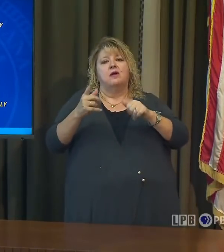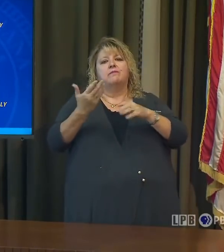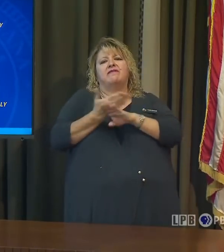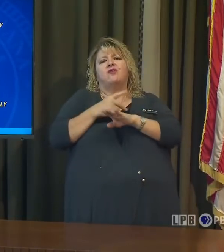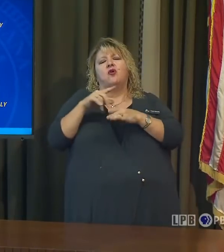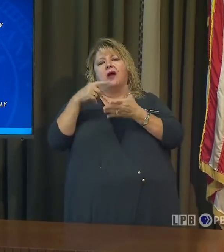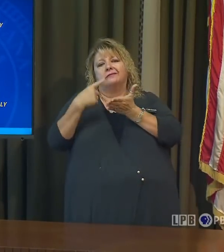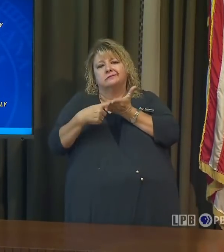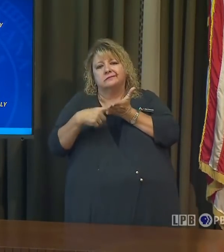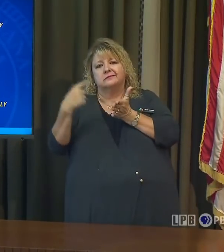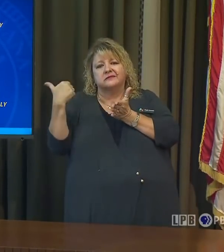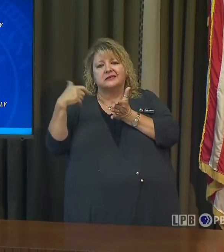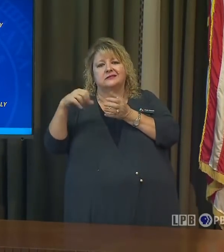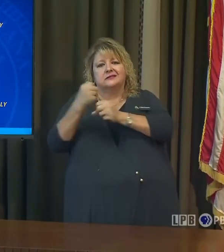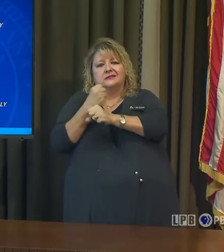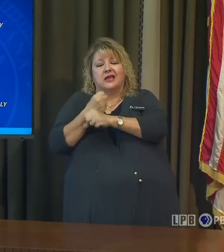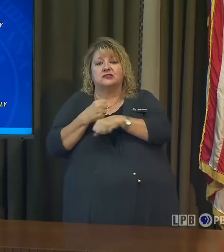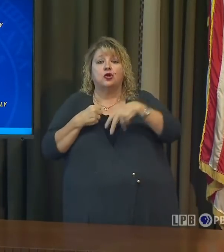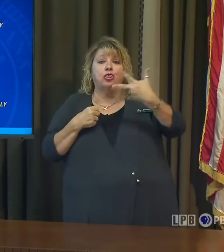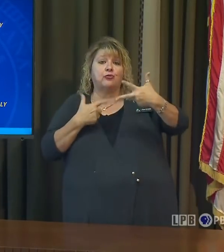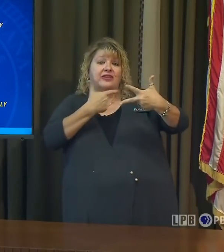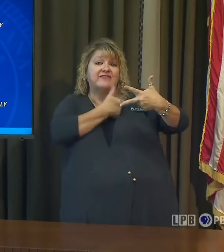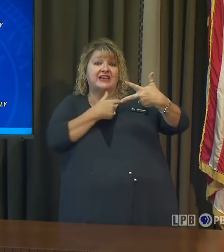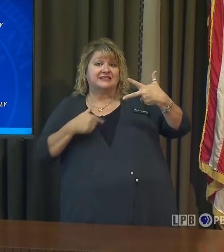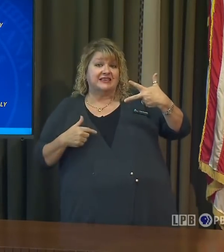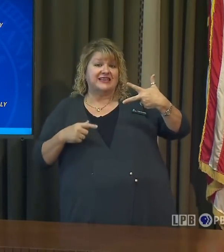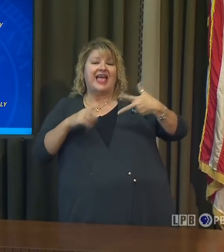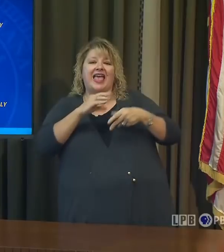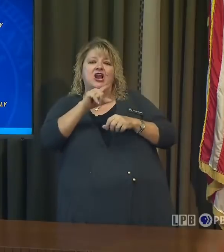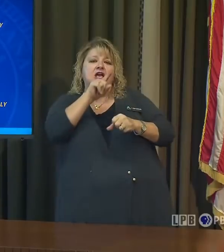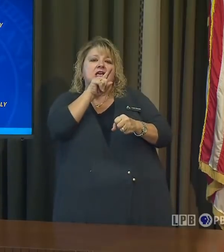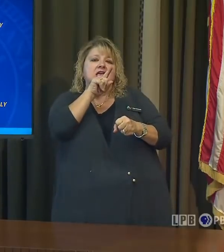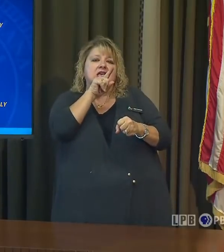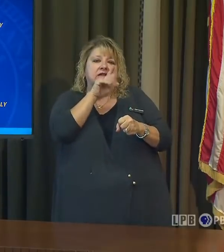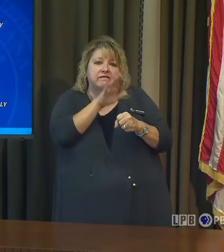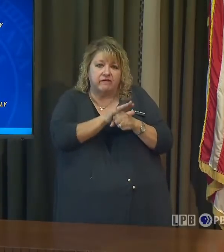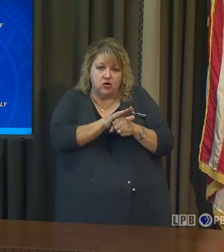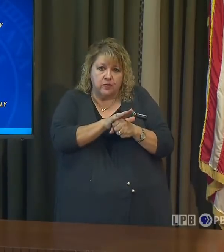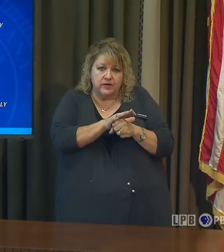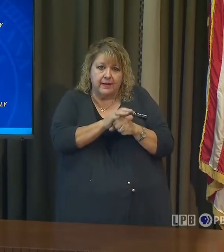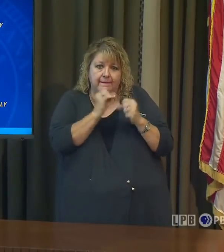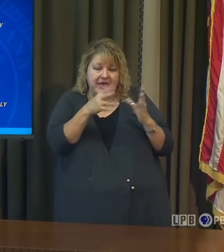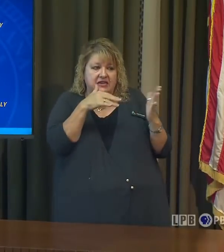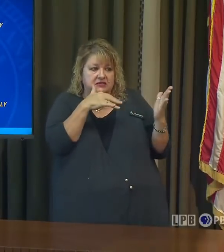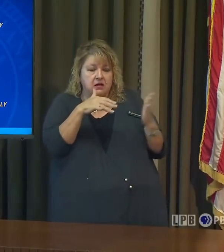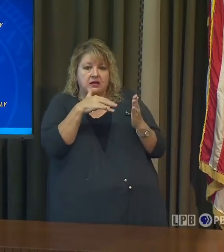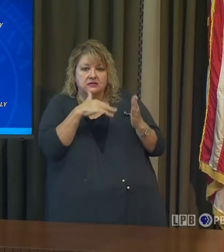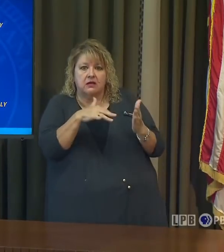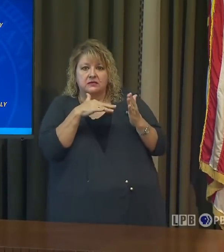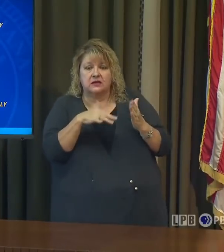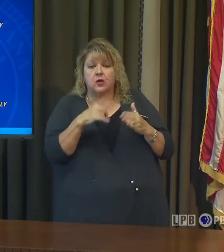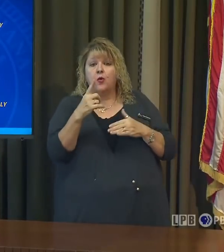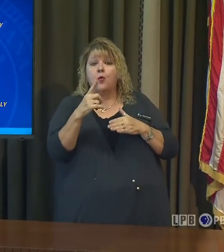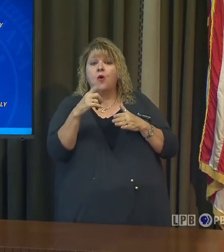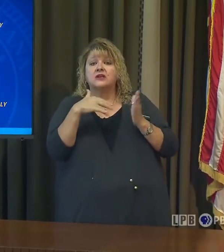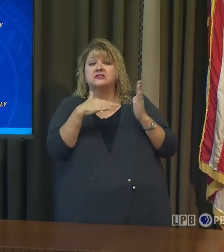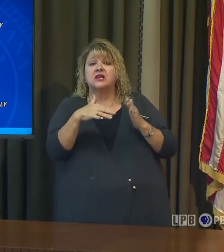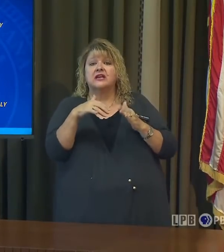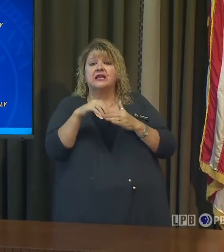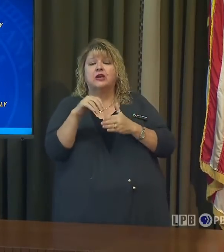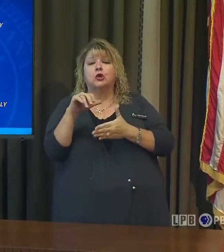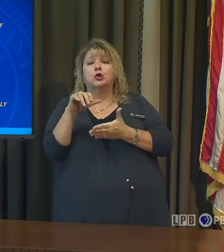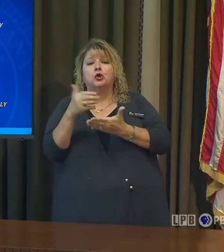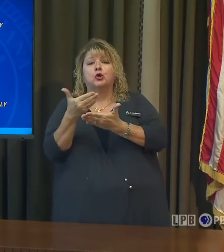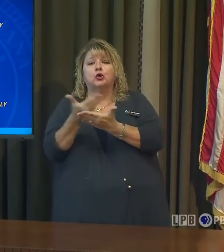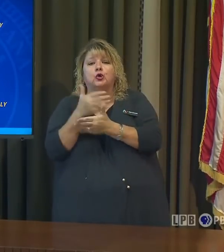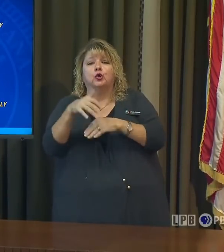stats. The 3 vaccines that we have right now, and this has been confirmed with numerous studies, in fact, a good study produced in the New England Journal of